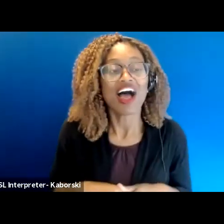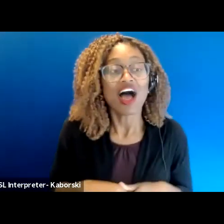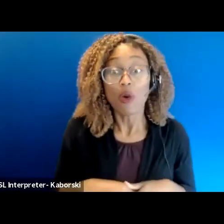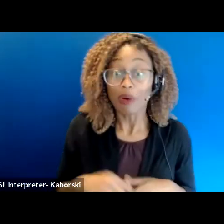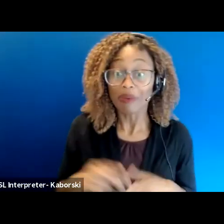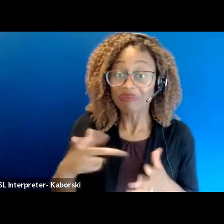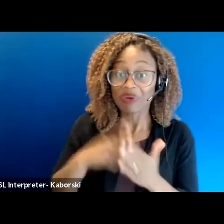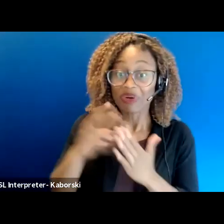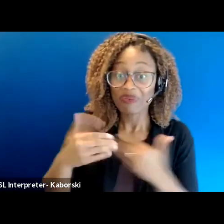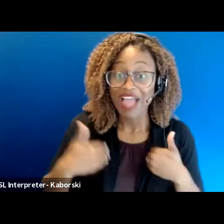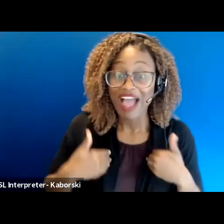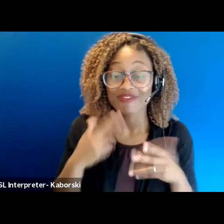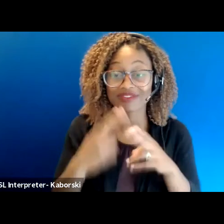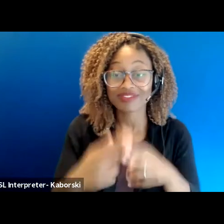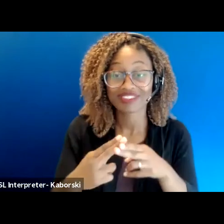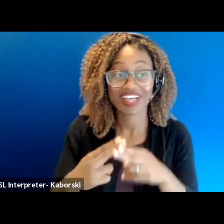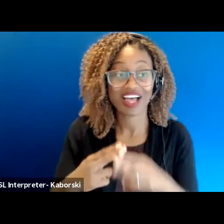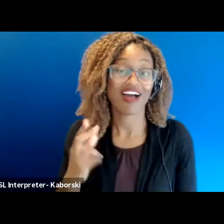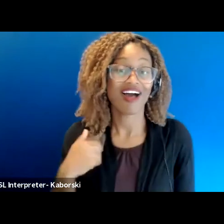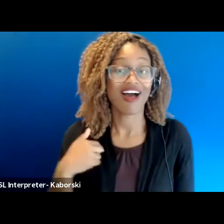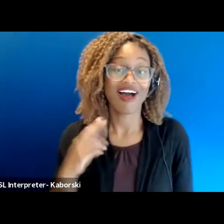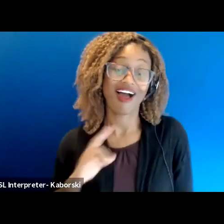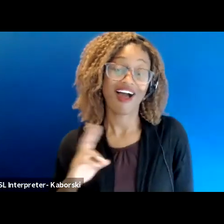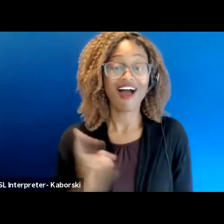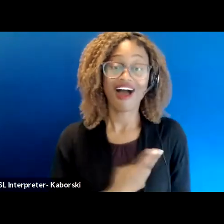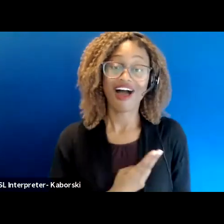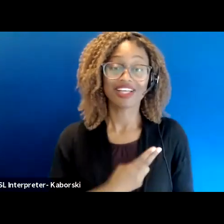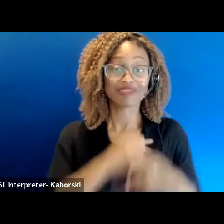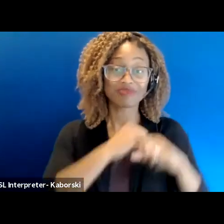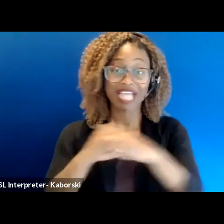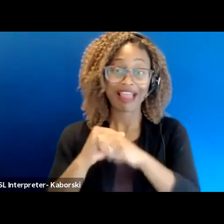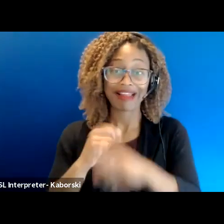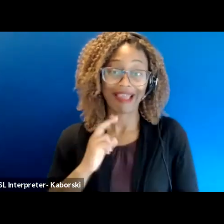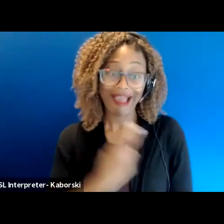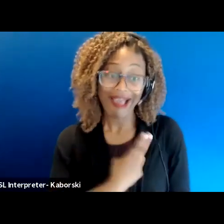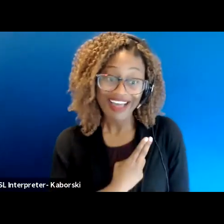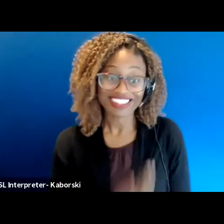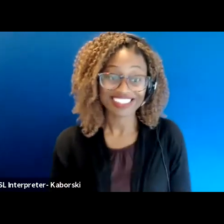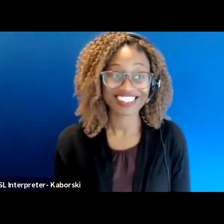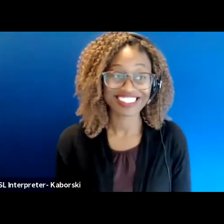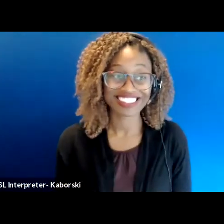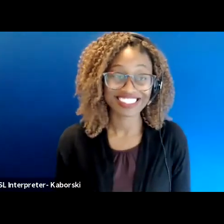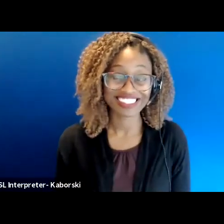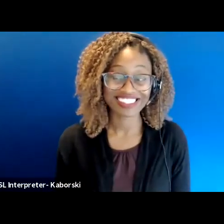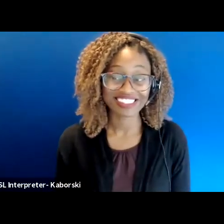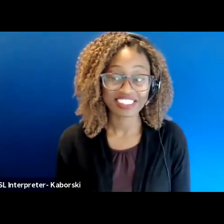called Us Protecting Us. It is a